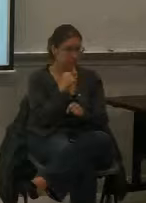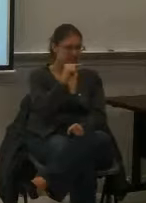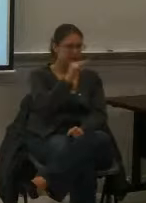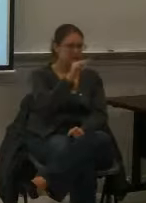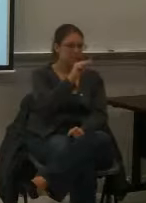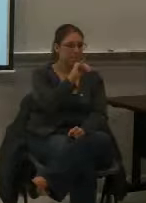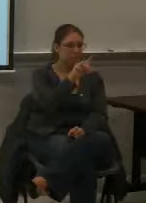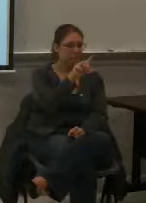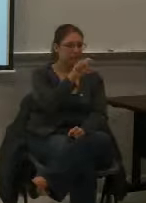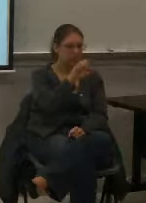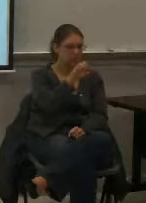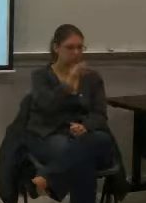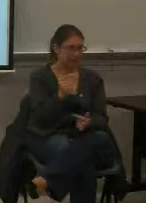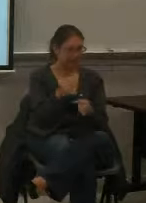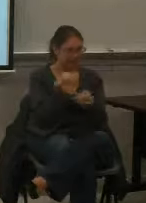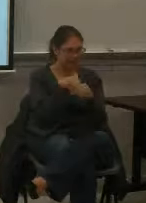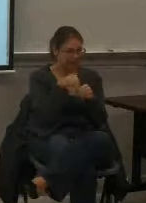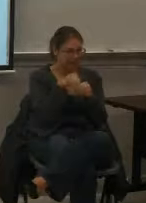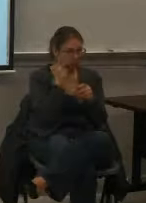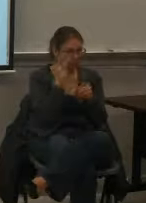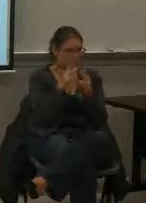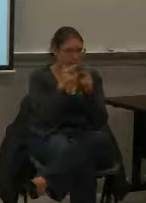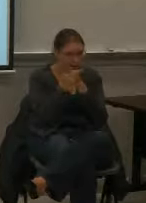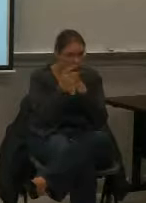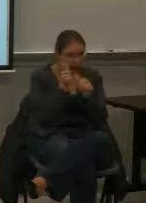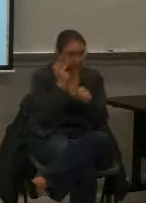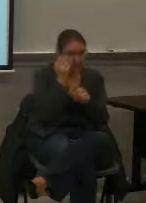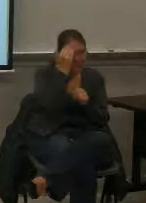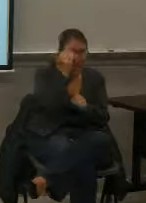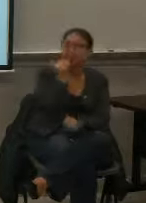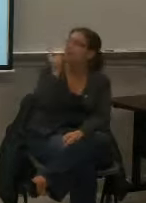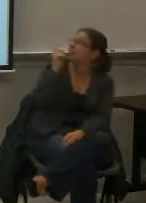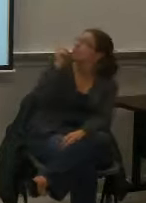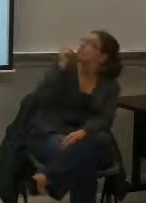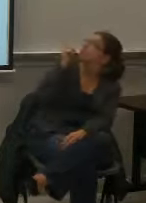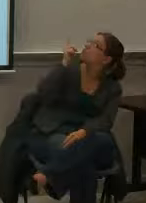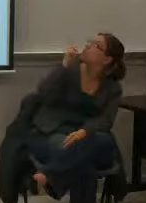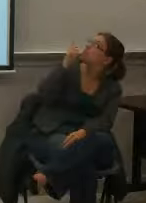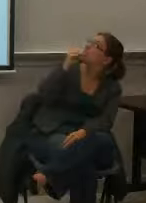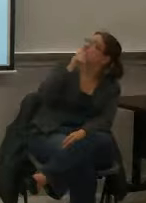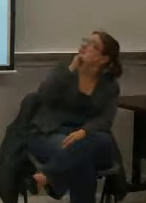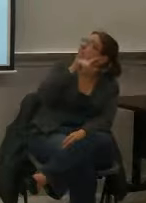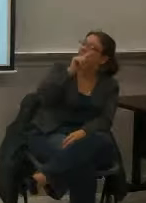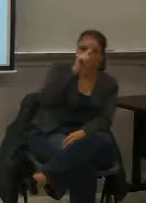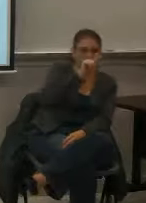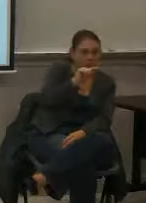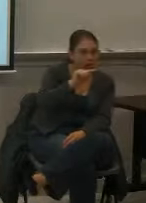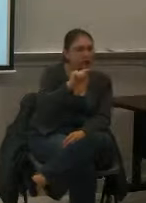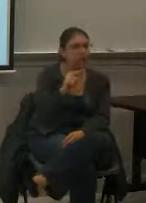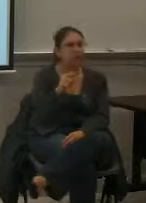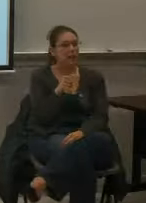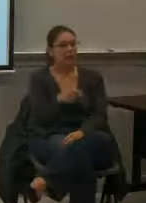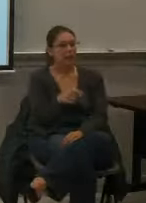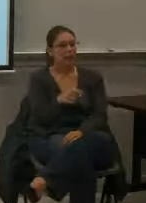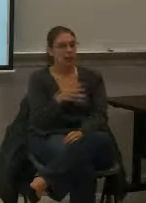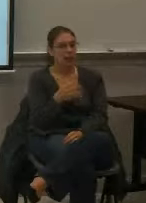larva that lives inside there. If you look very carefully, you can see its head right here and its tail right there.